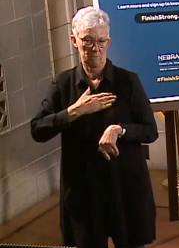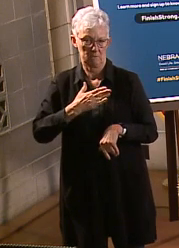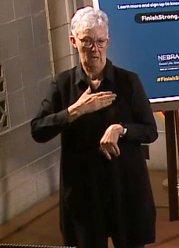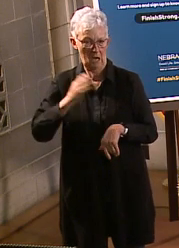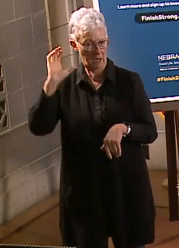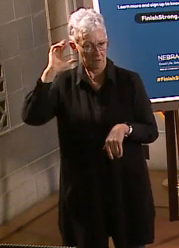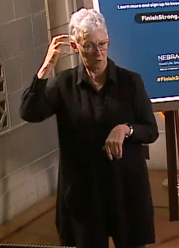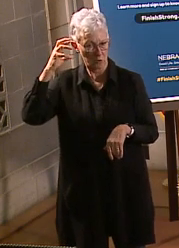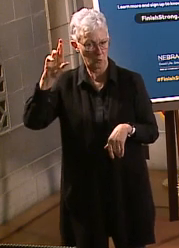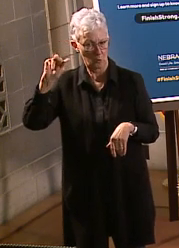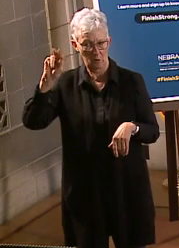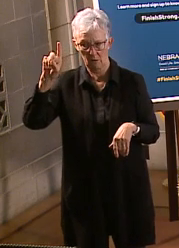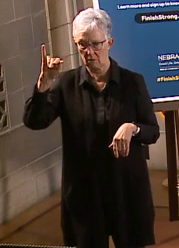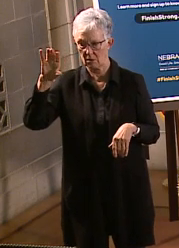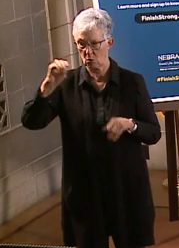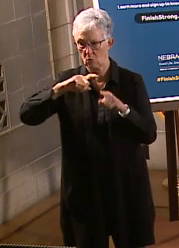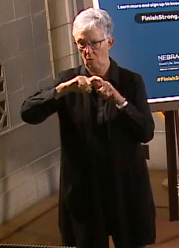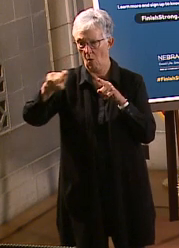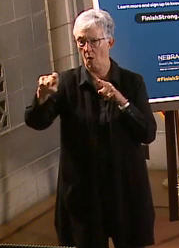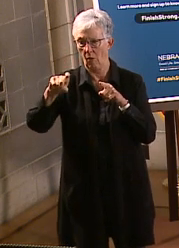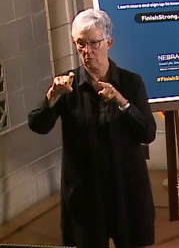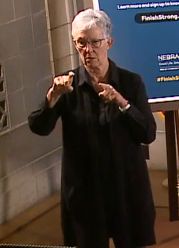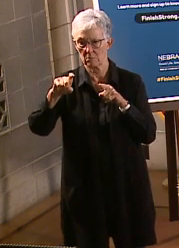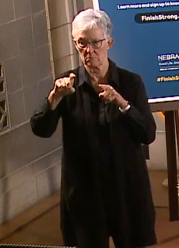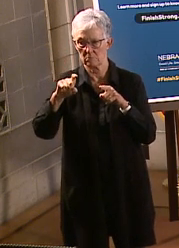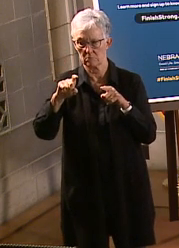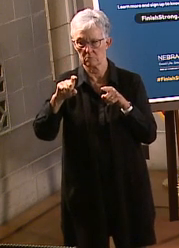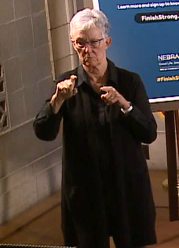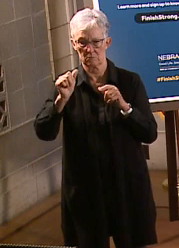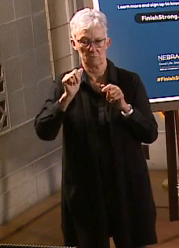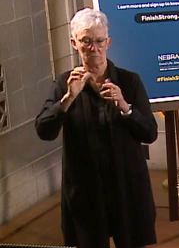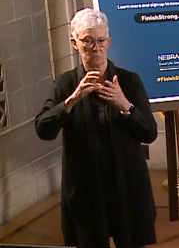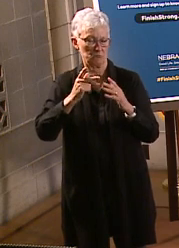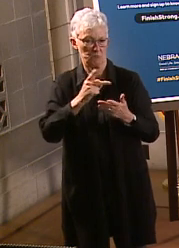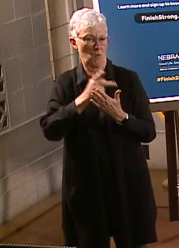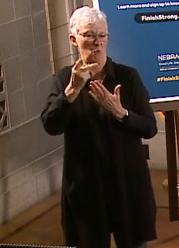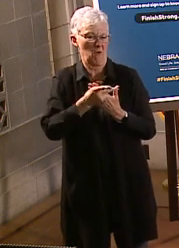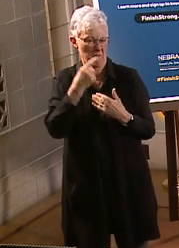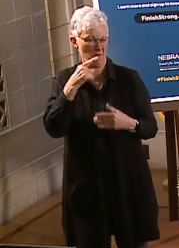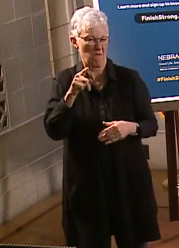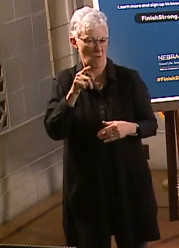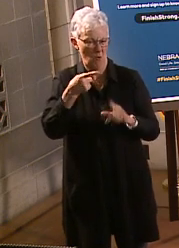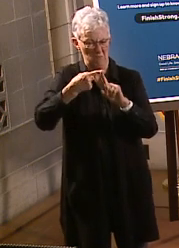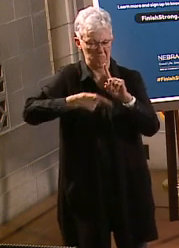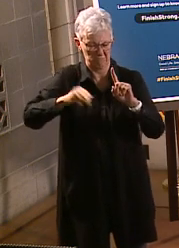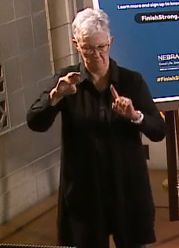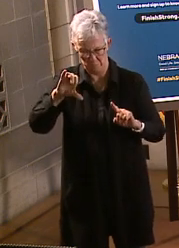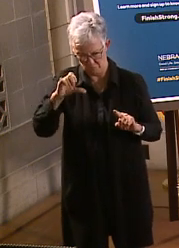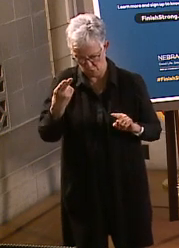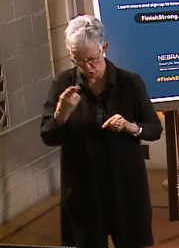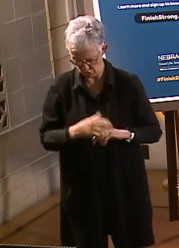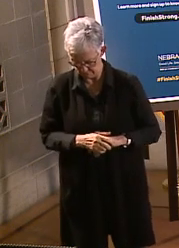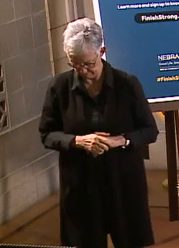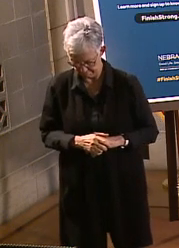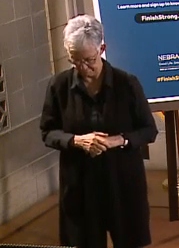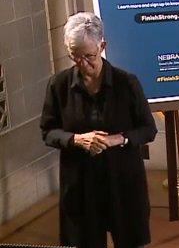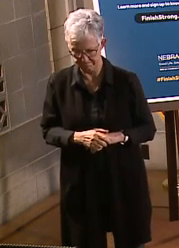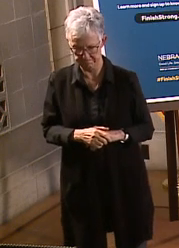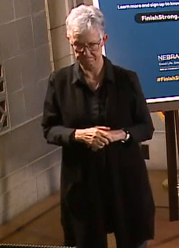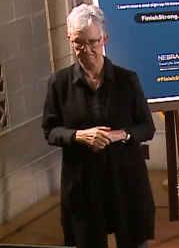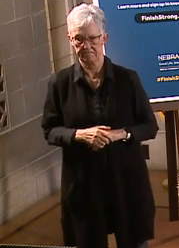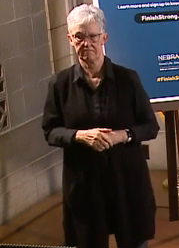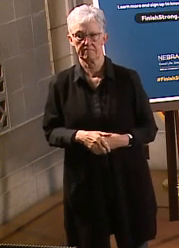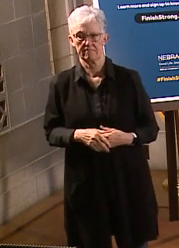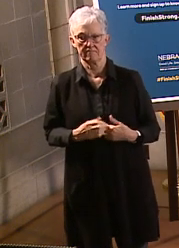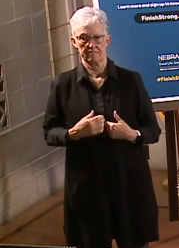show for the month of March. All right, so we've got a number of questions. Jack Williams, NET, on